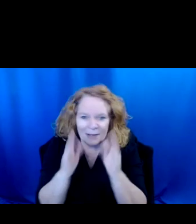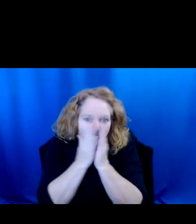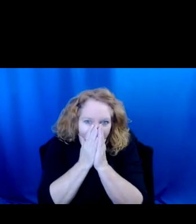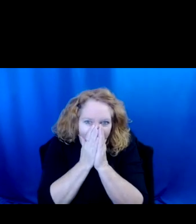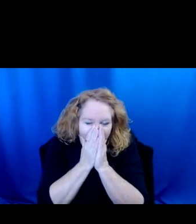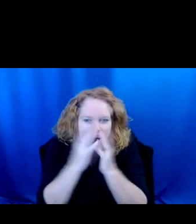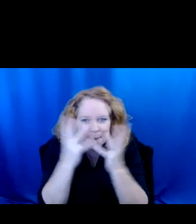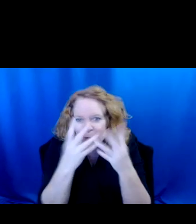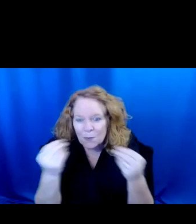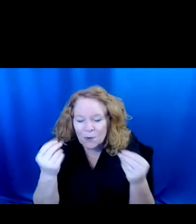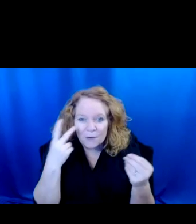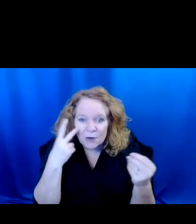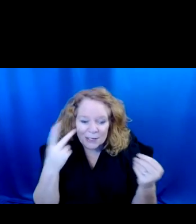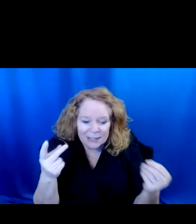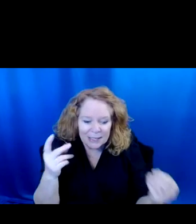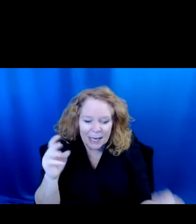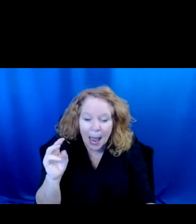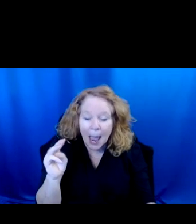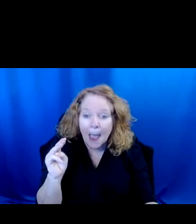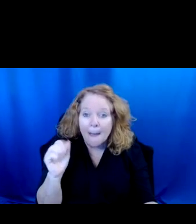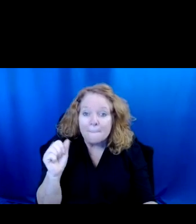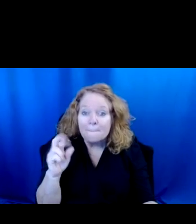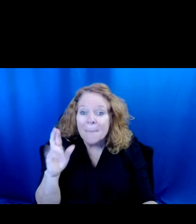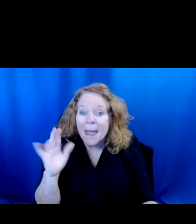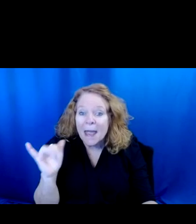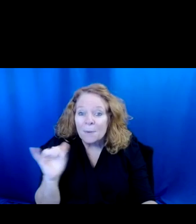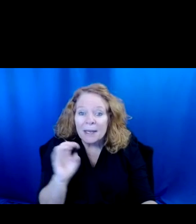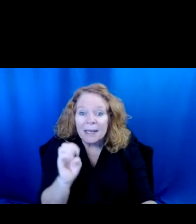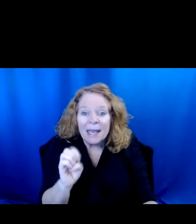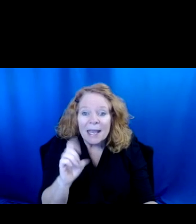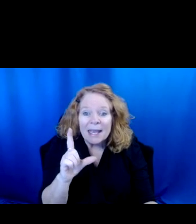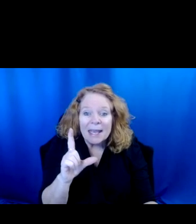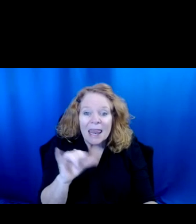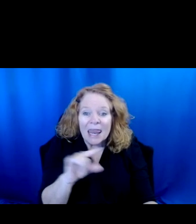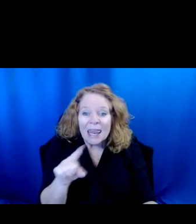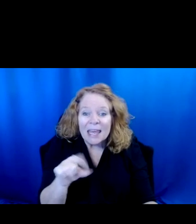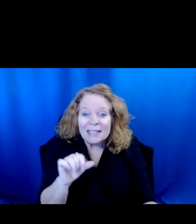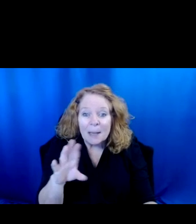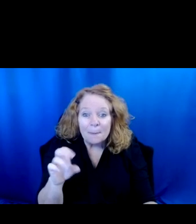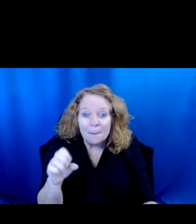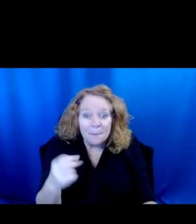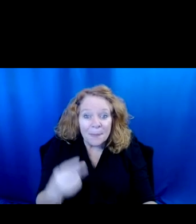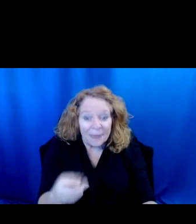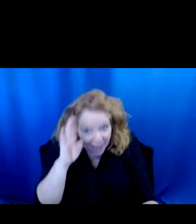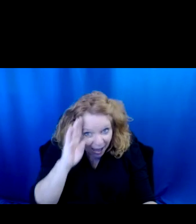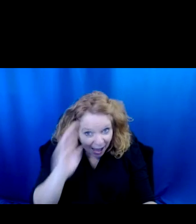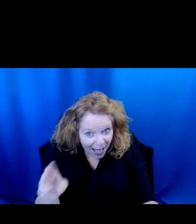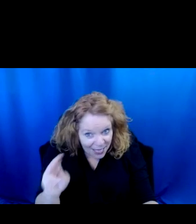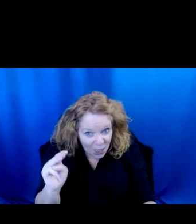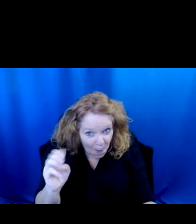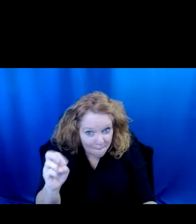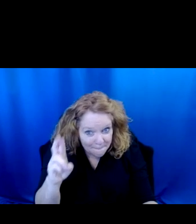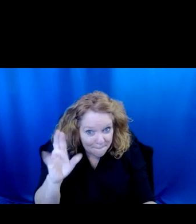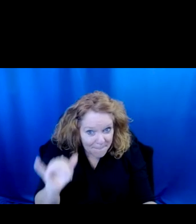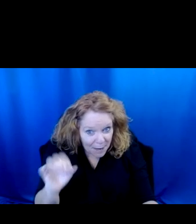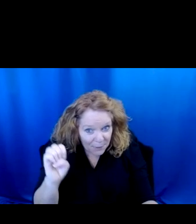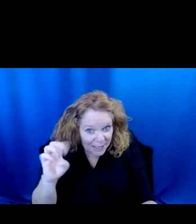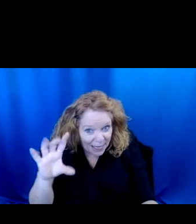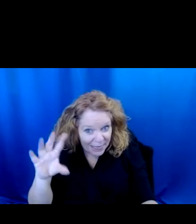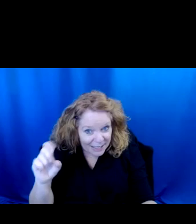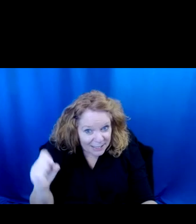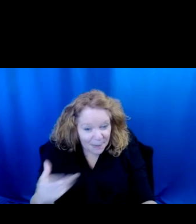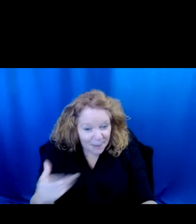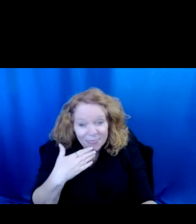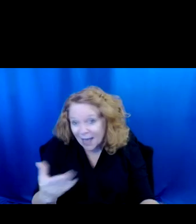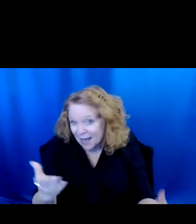see, Mary Elizabeth. Hi there, Mary Elizabeth. Thanks for coming to our Storytime Show. It's